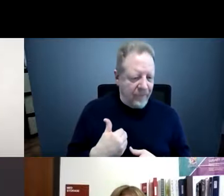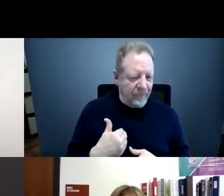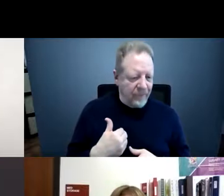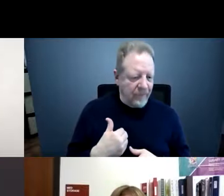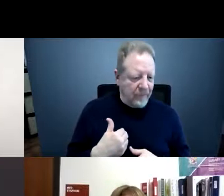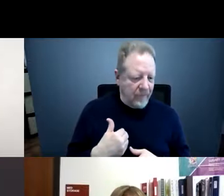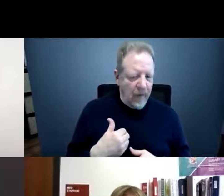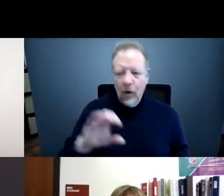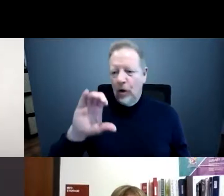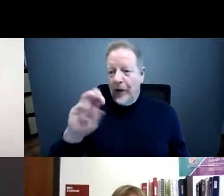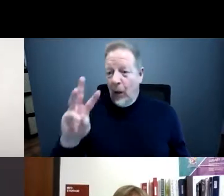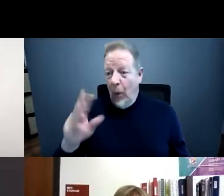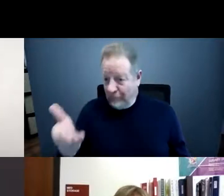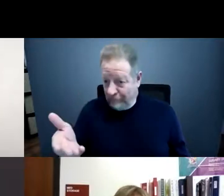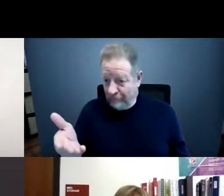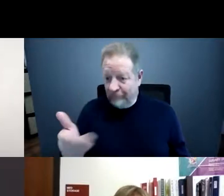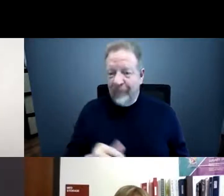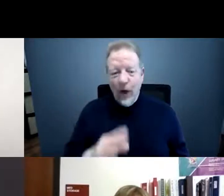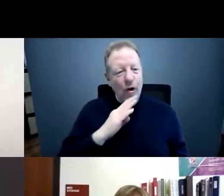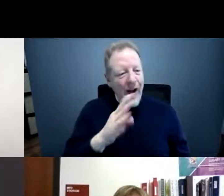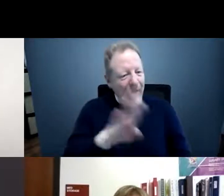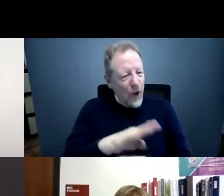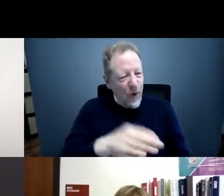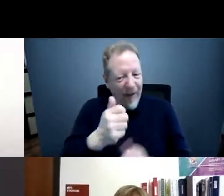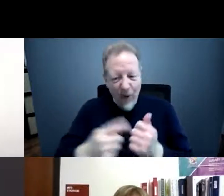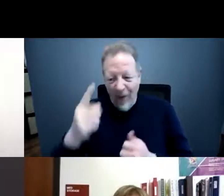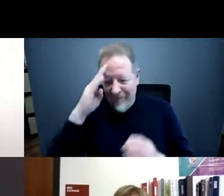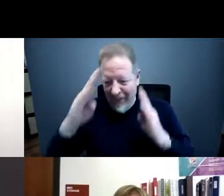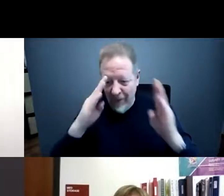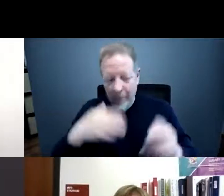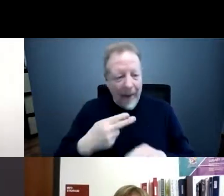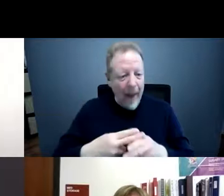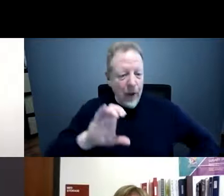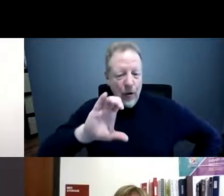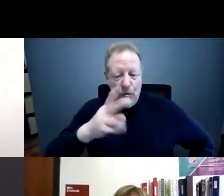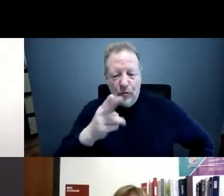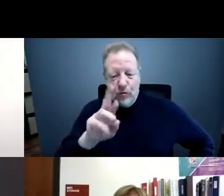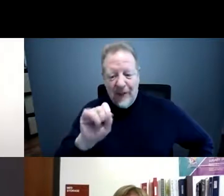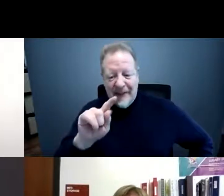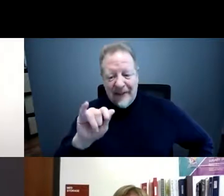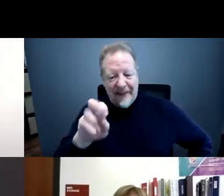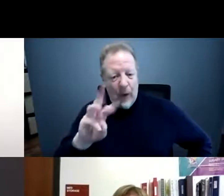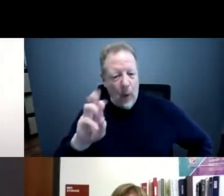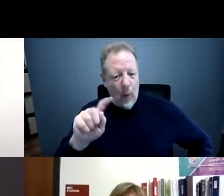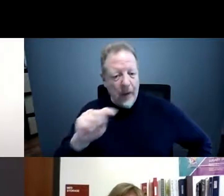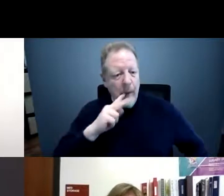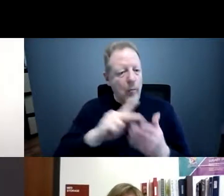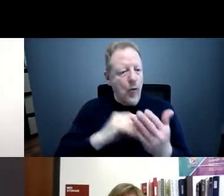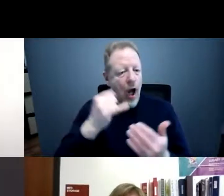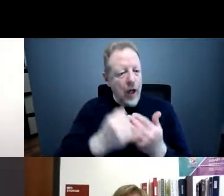Christine? Hi, good afternoon, everyone. My name is Christine West, project manager for Healthcare System